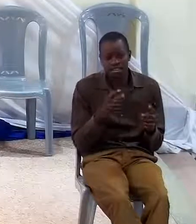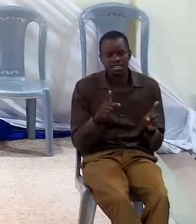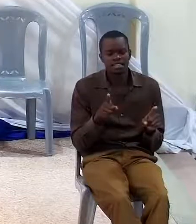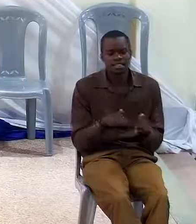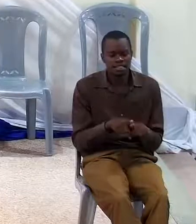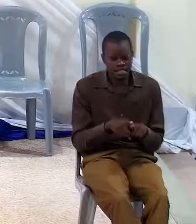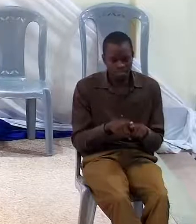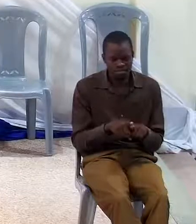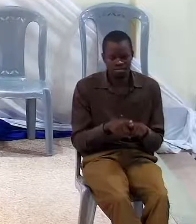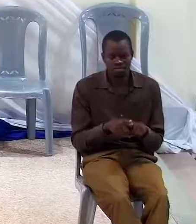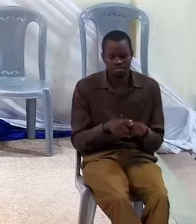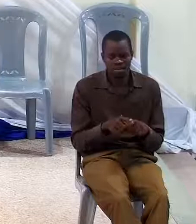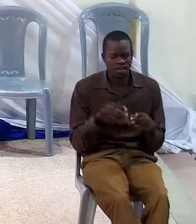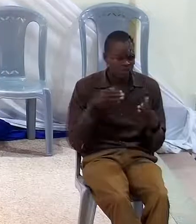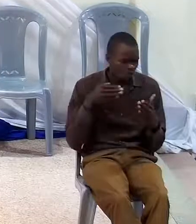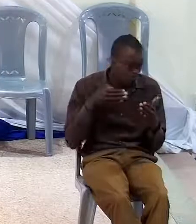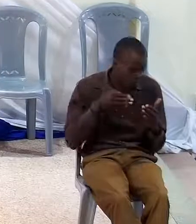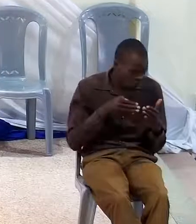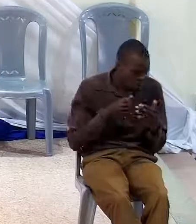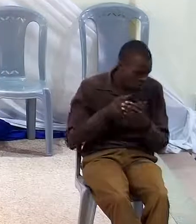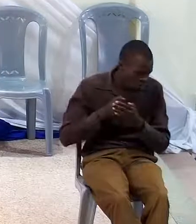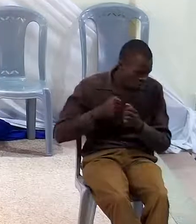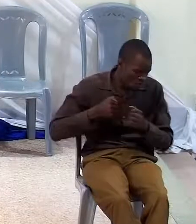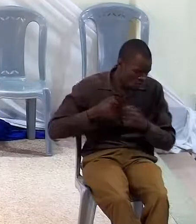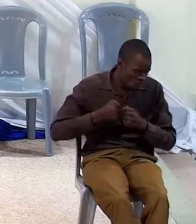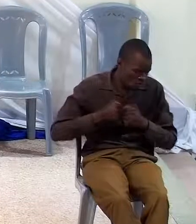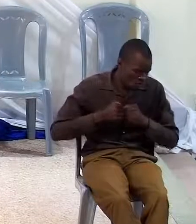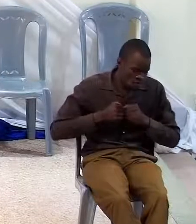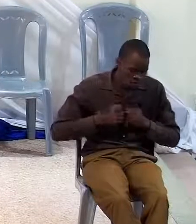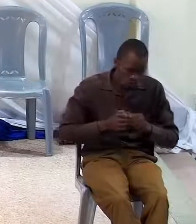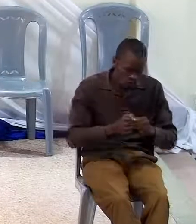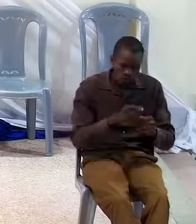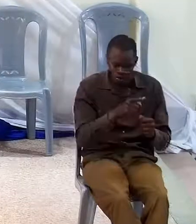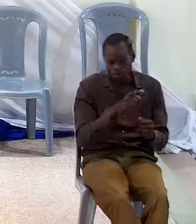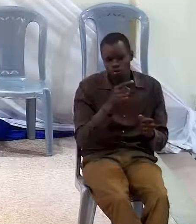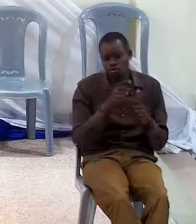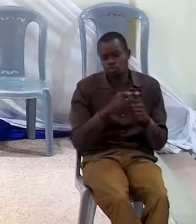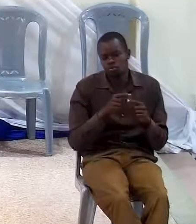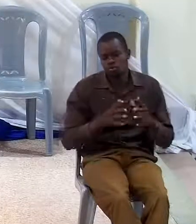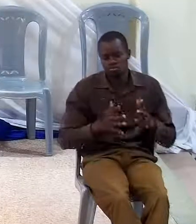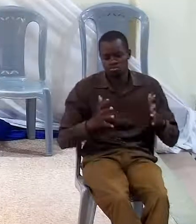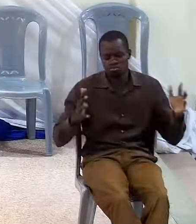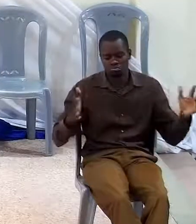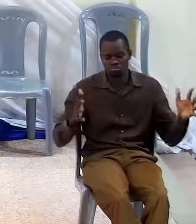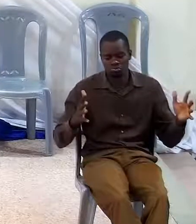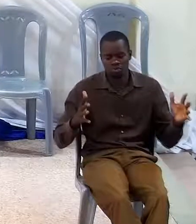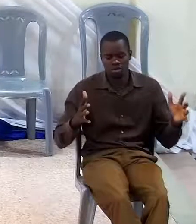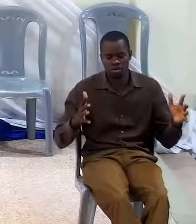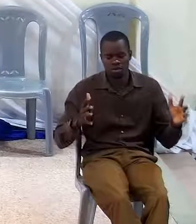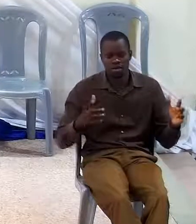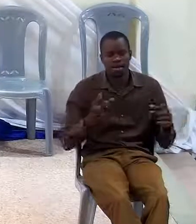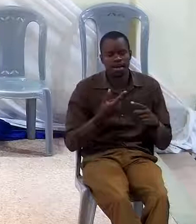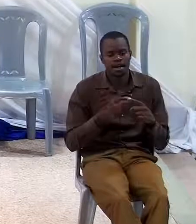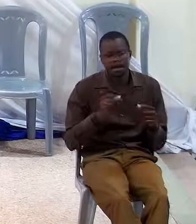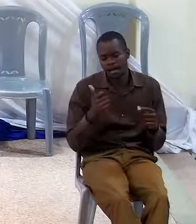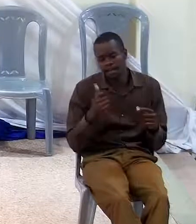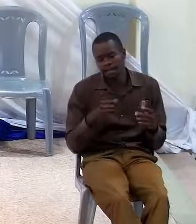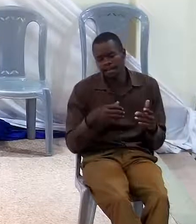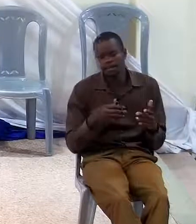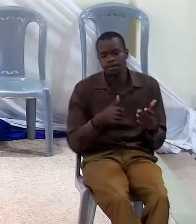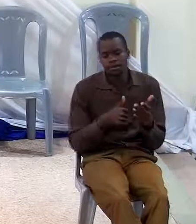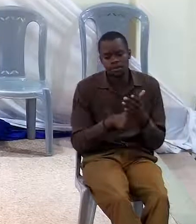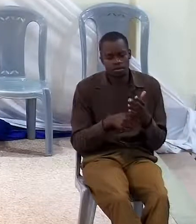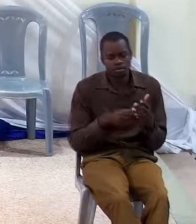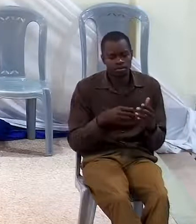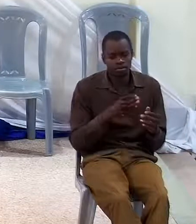overweight, obesity, and the risk to these non-communicable diseases. So how we eat